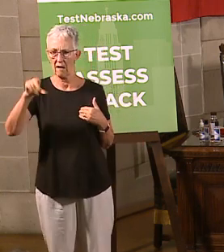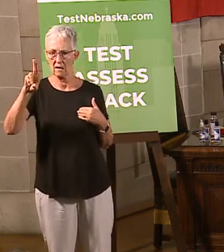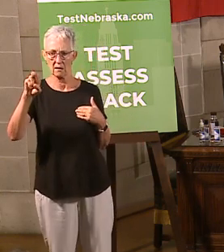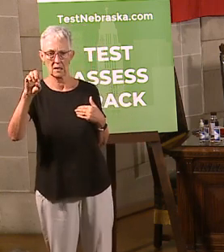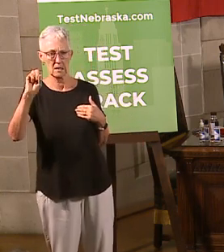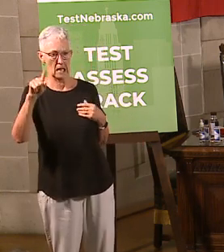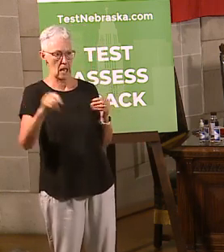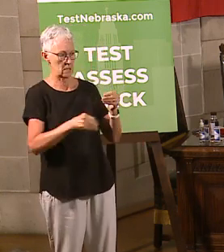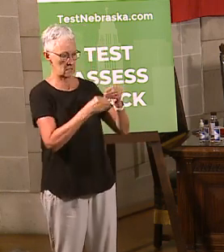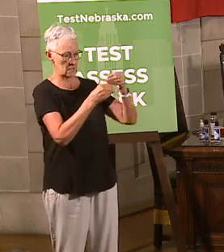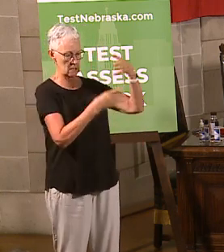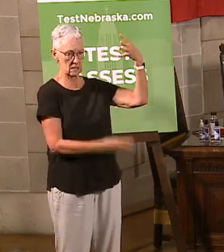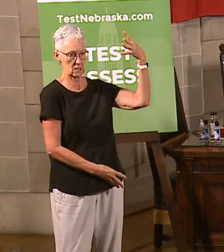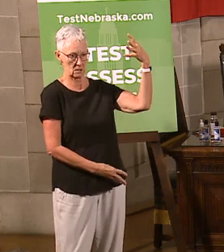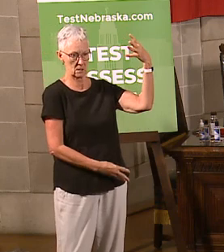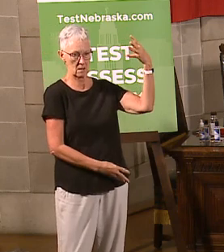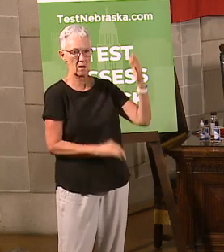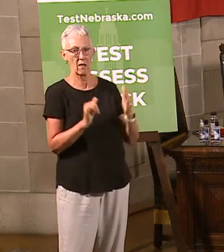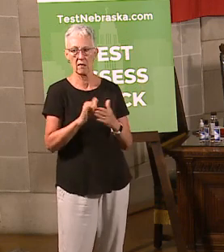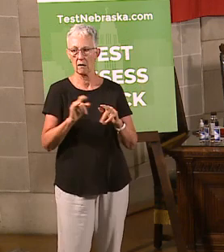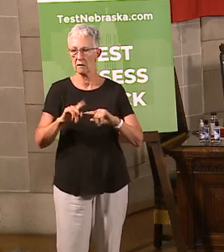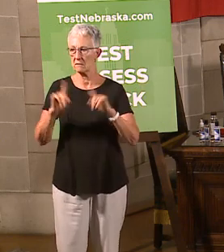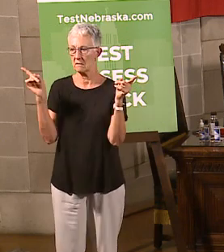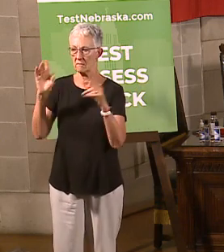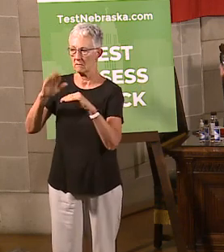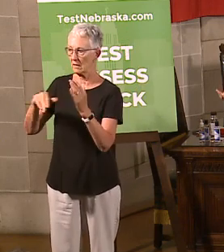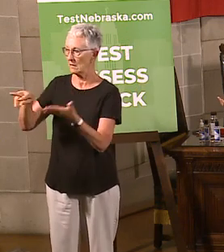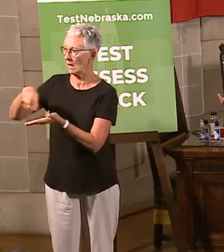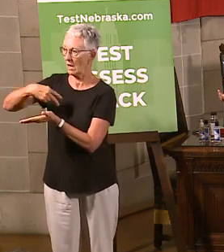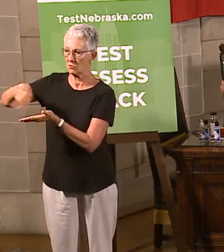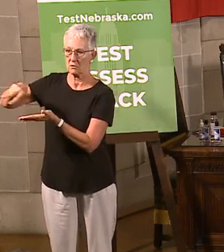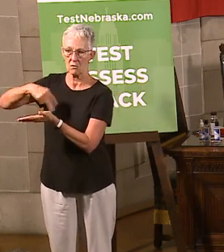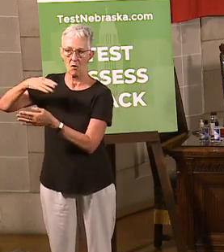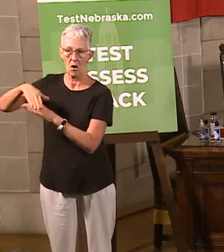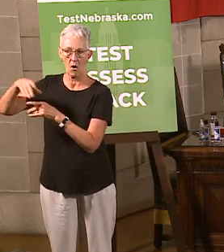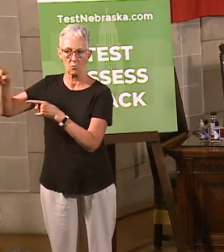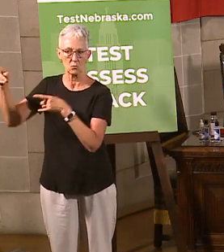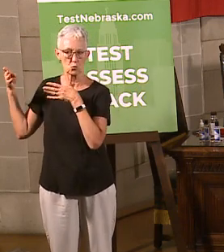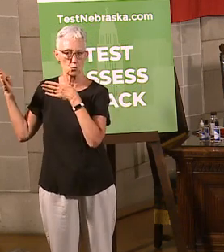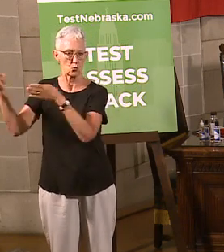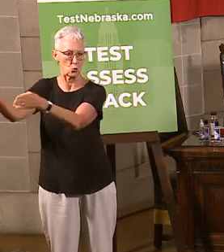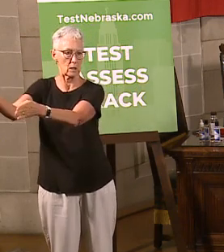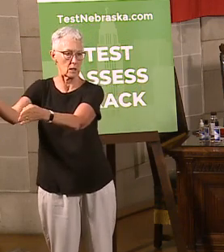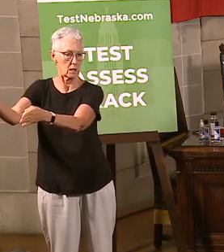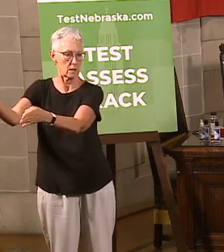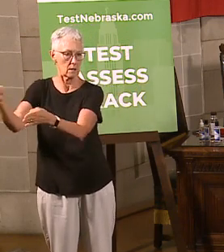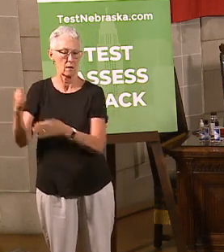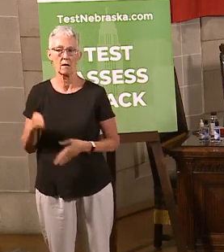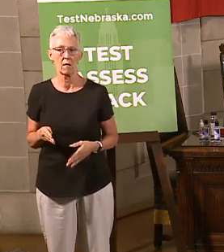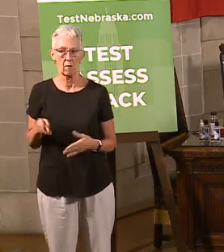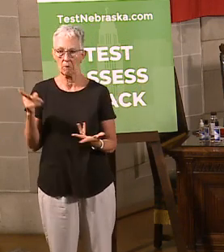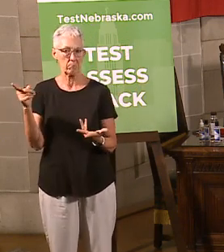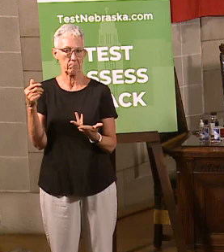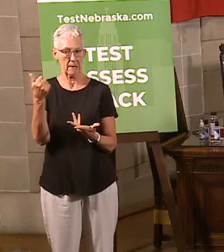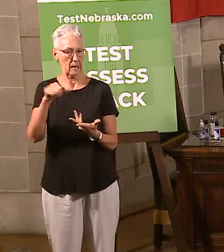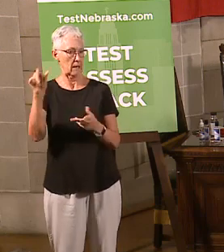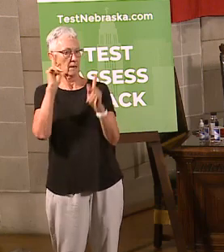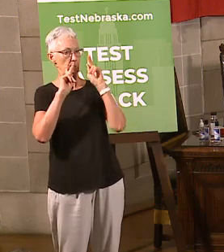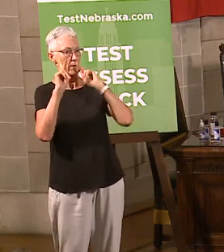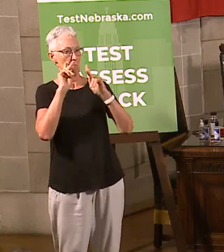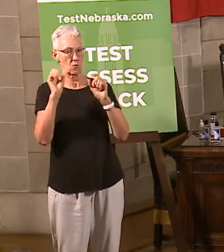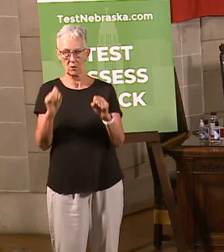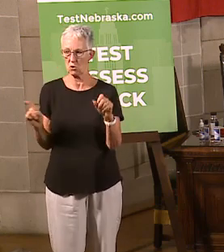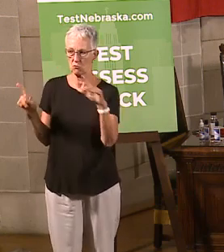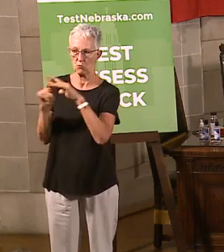are. That's different from like a street dance where anybody can show up and you may have mixing of large groups of people